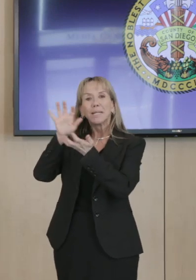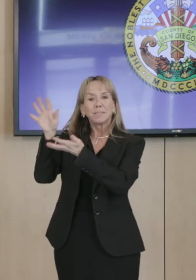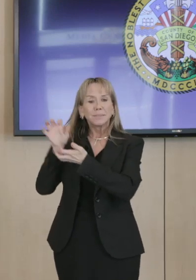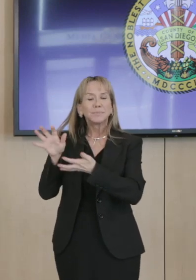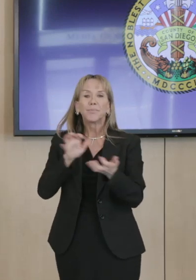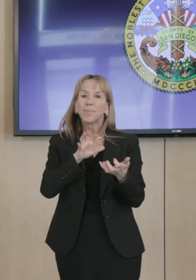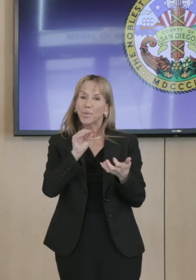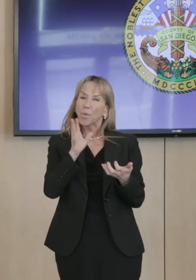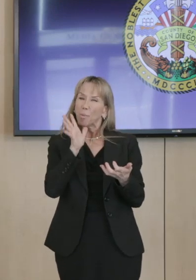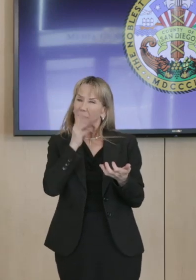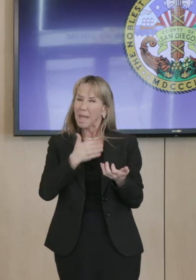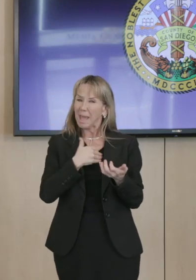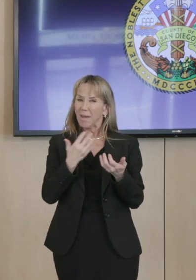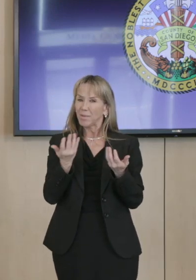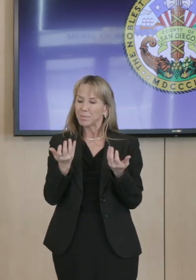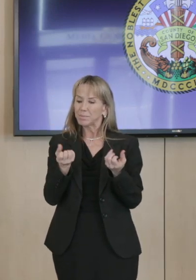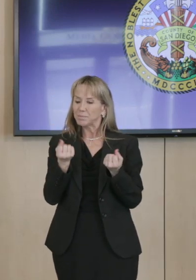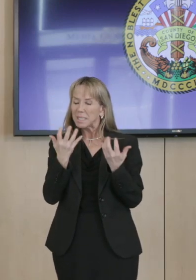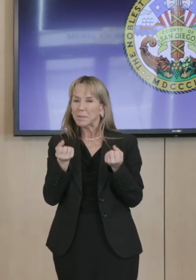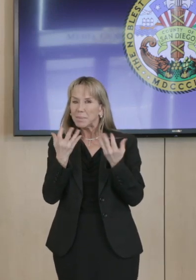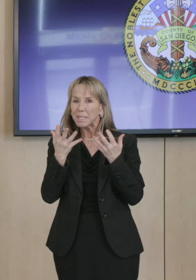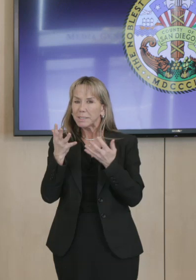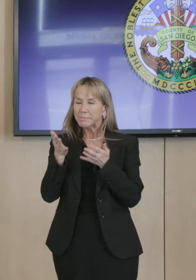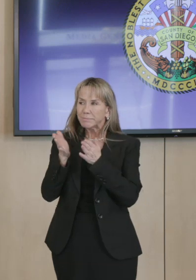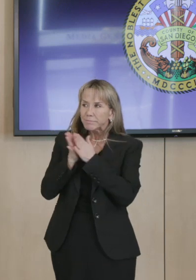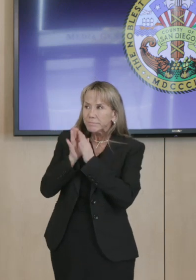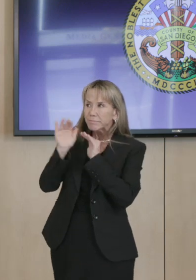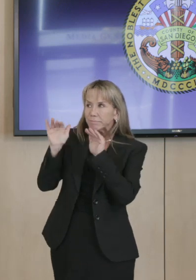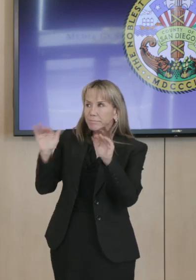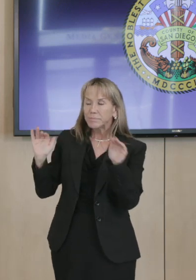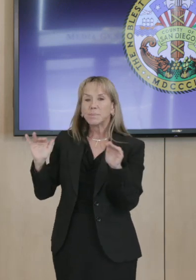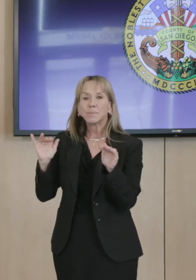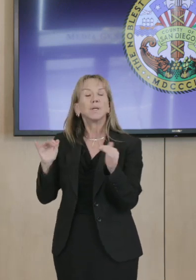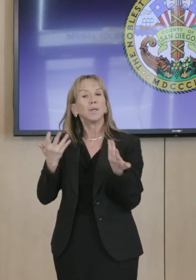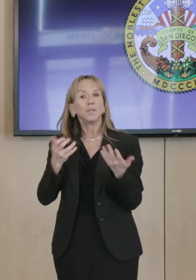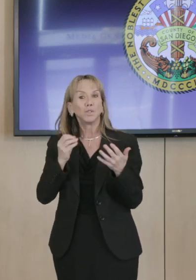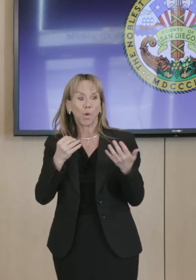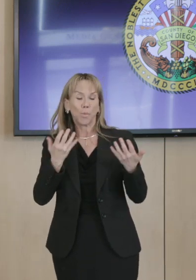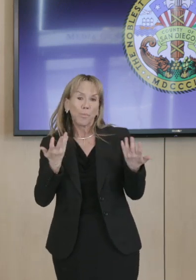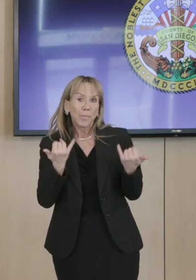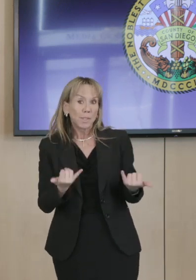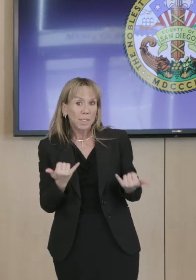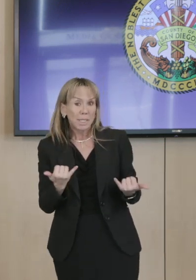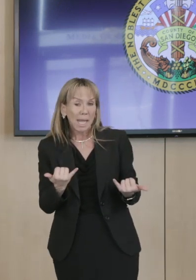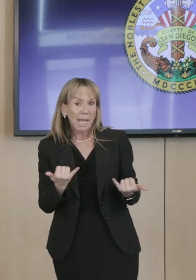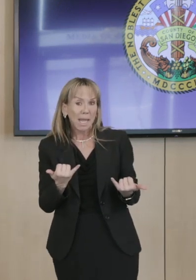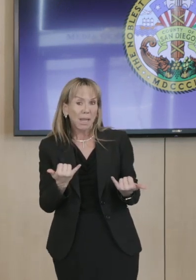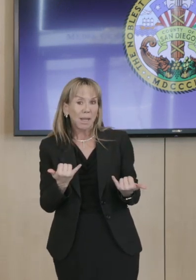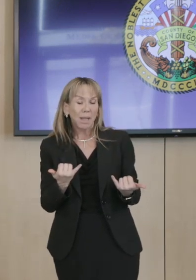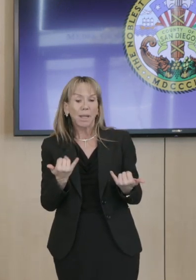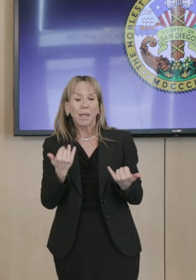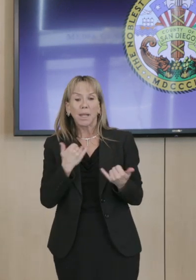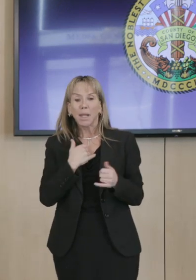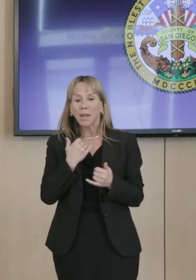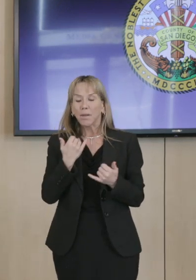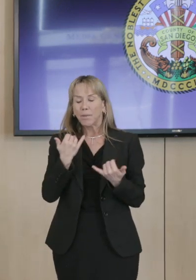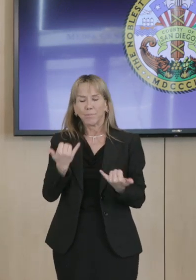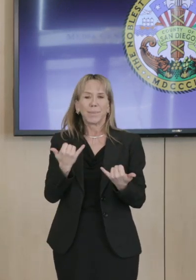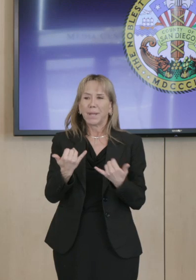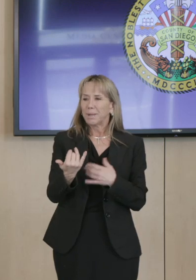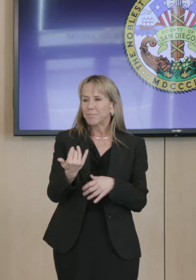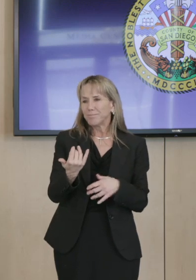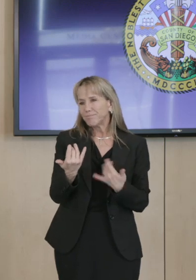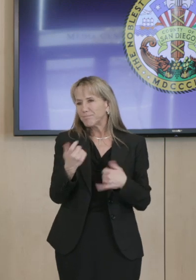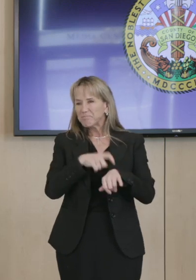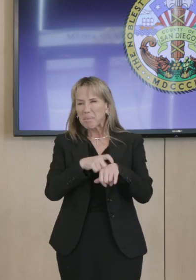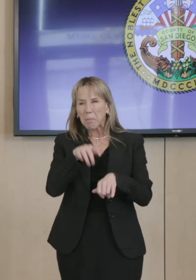areas to increase that number that we have currently. But as of today, when I ran the report at 11:52 this morning, I